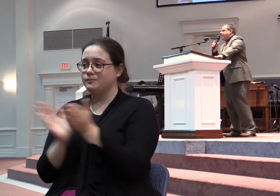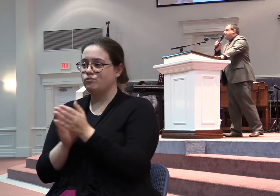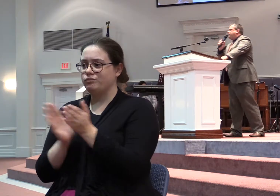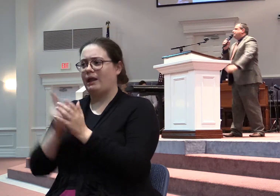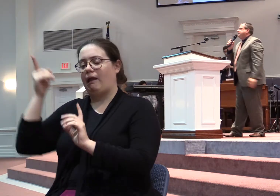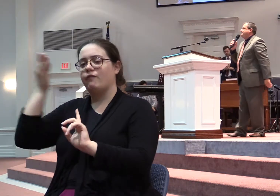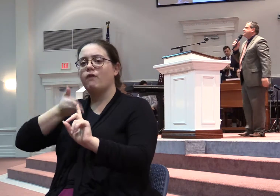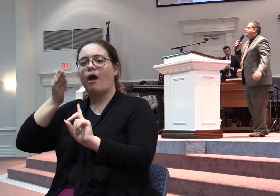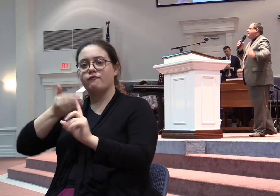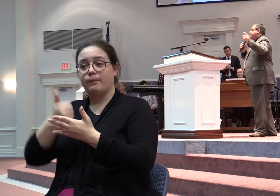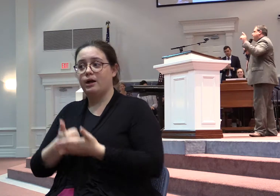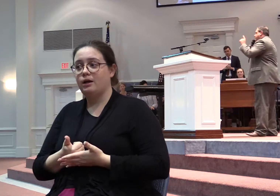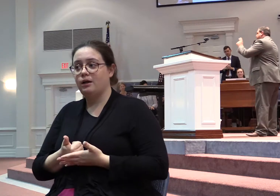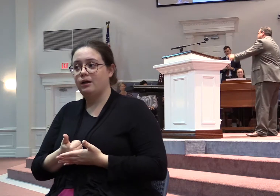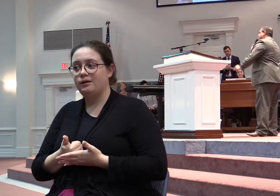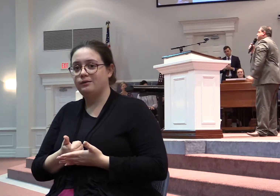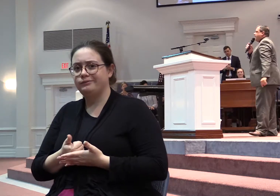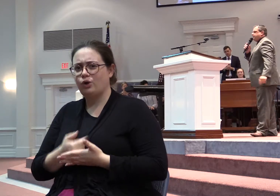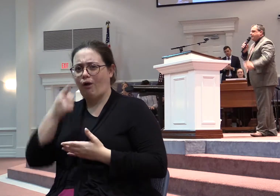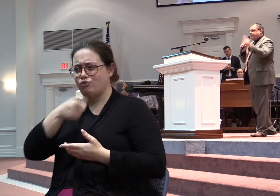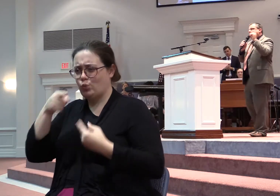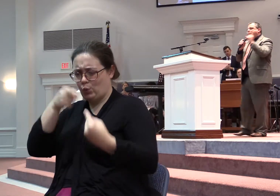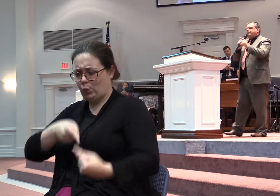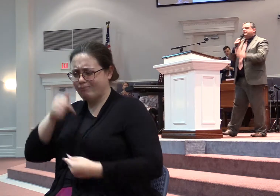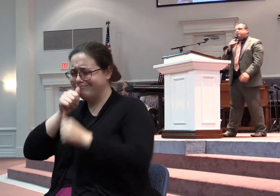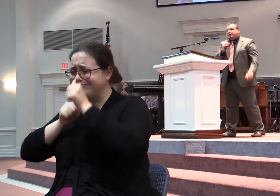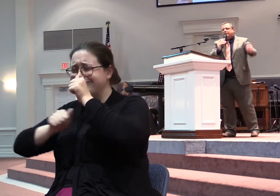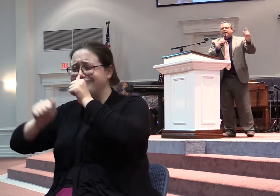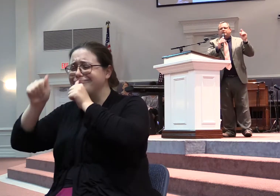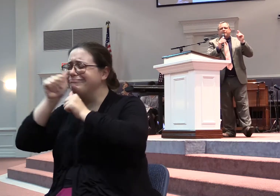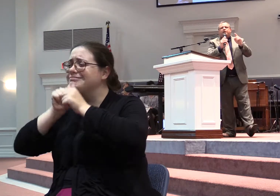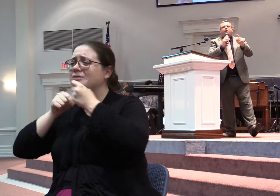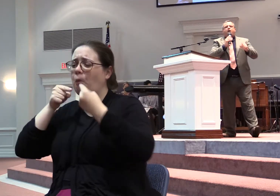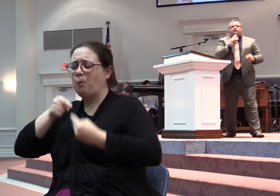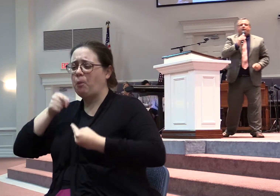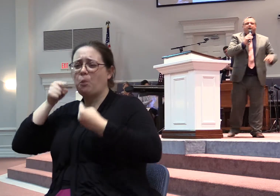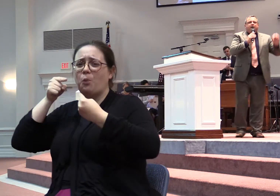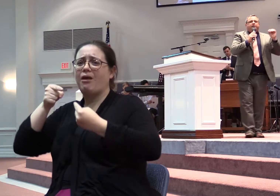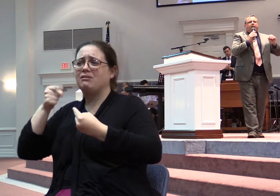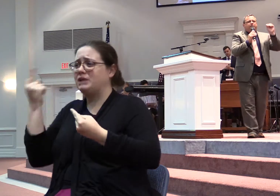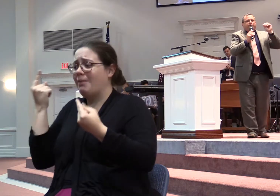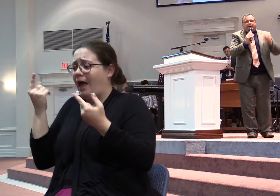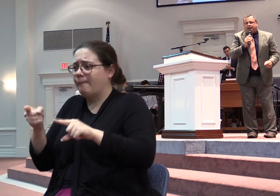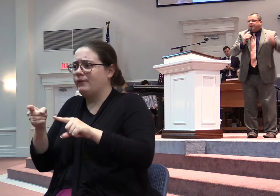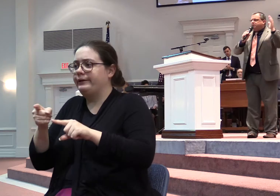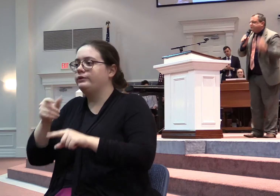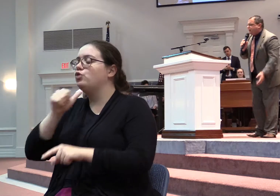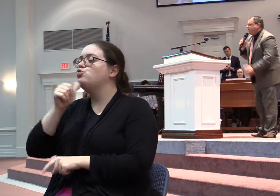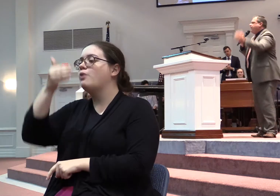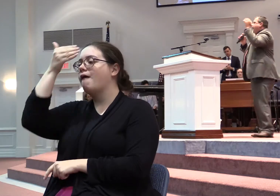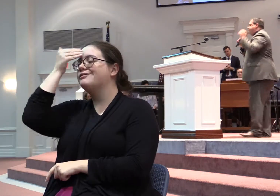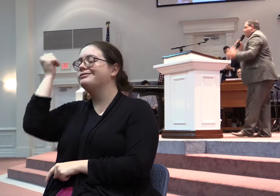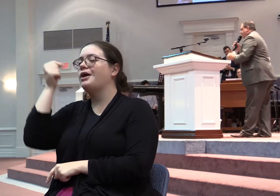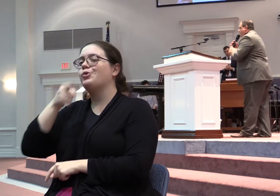He's faithful. So if you're struggling with something, if you're battling something, if there's something going on in your life, don't ever forget that you